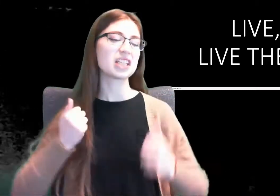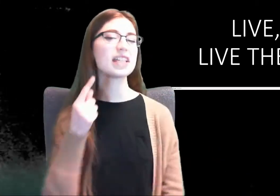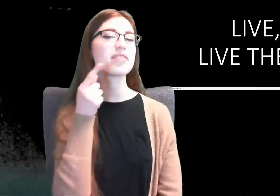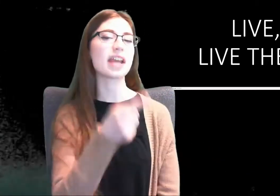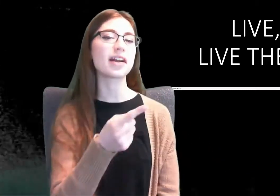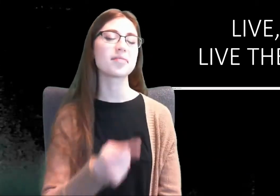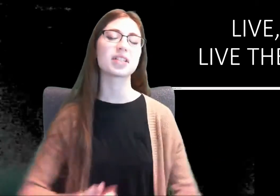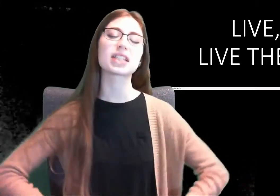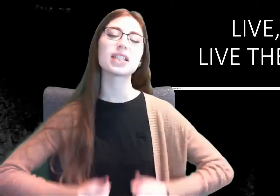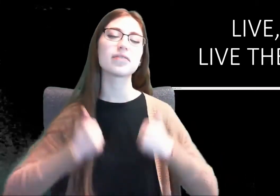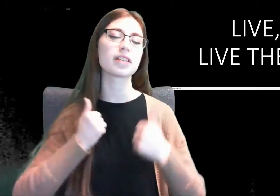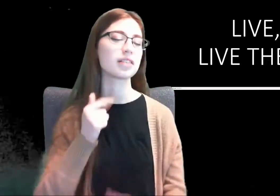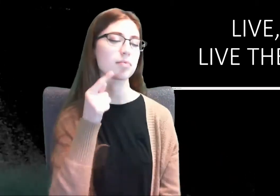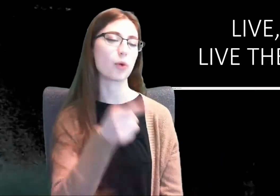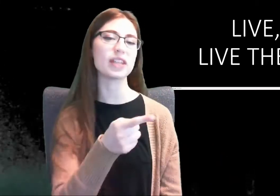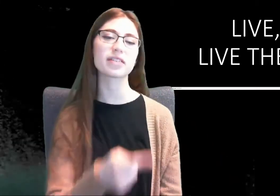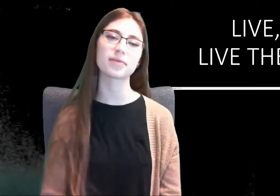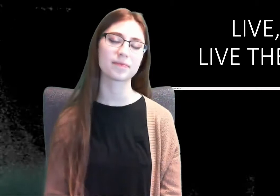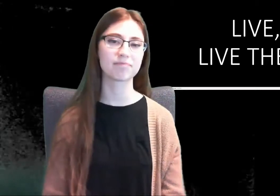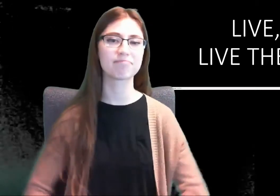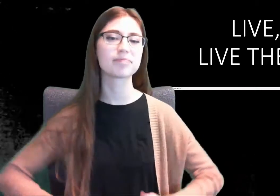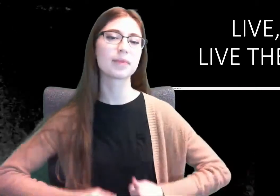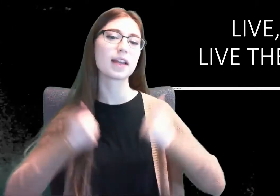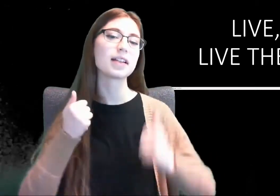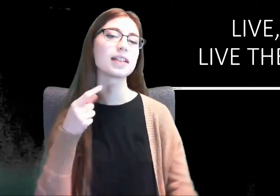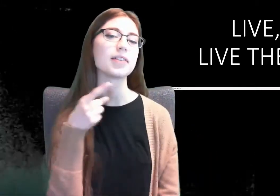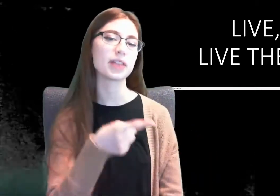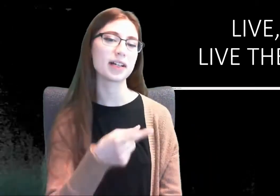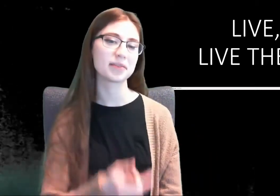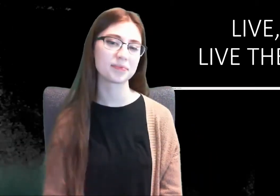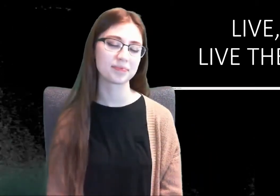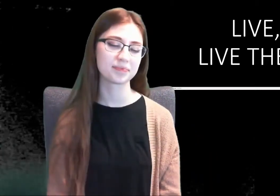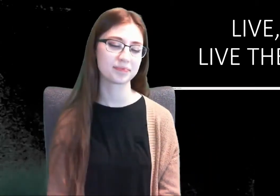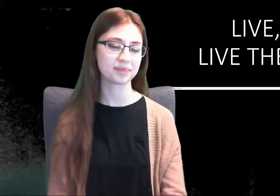Live there. Just live and then a point. Live there.